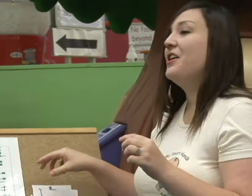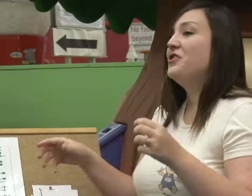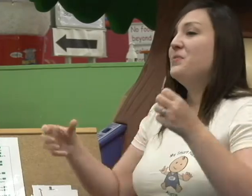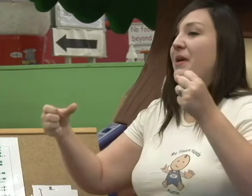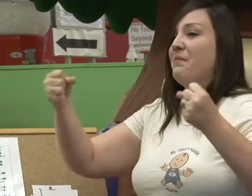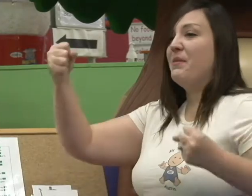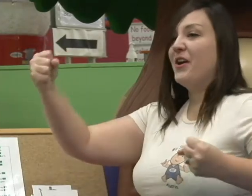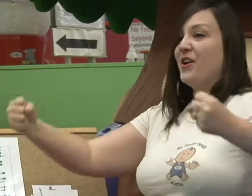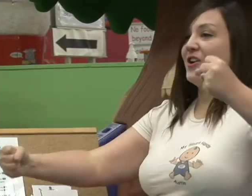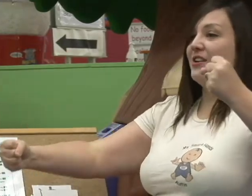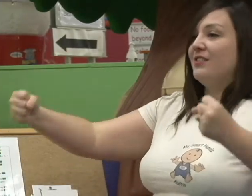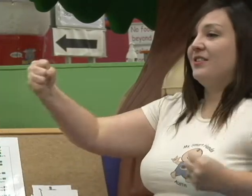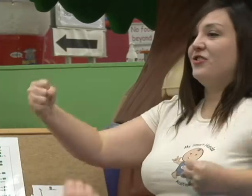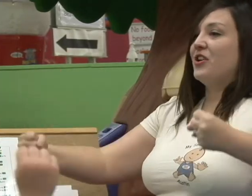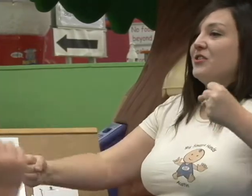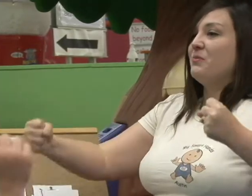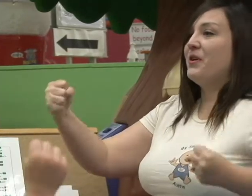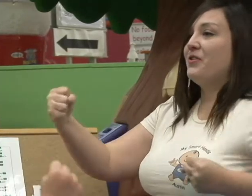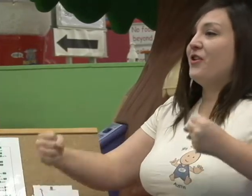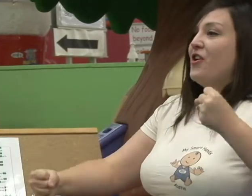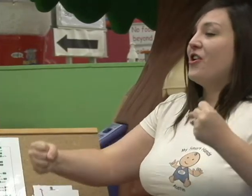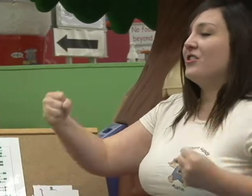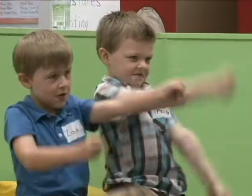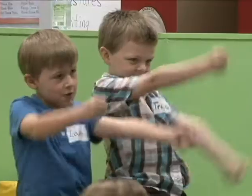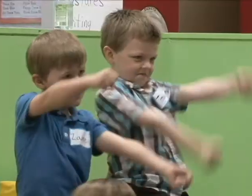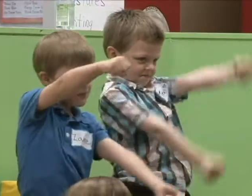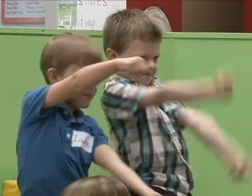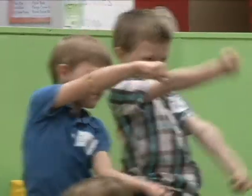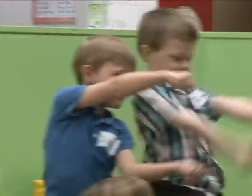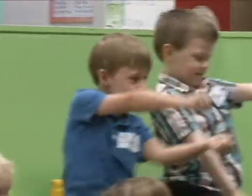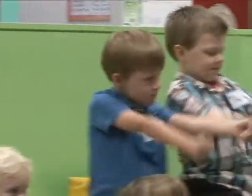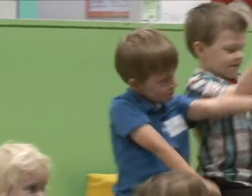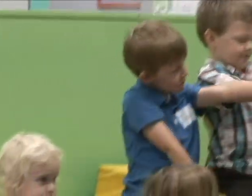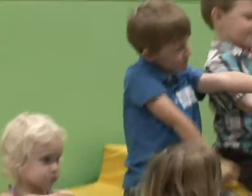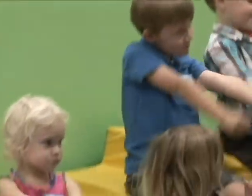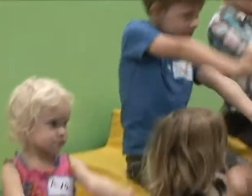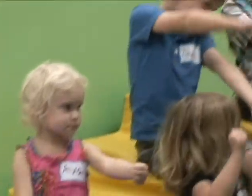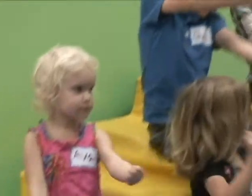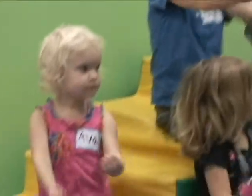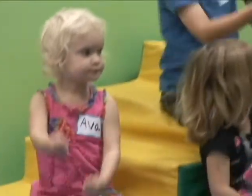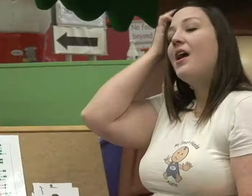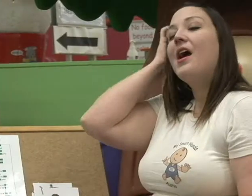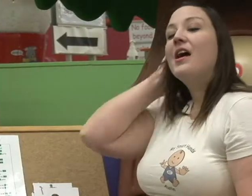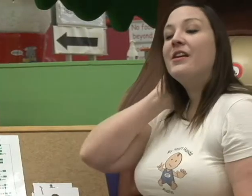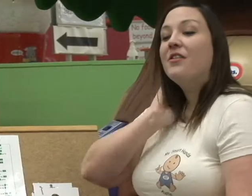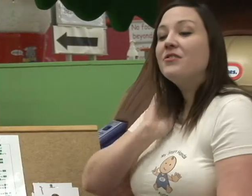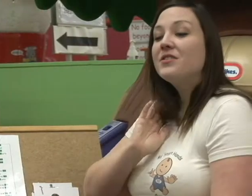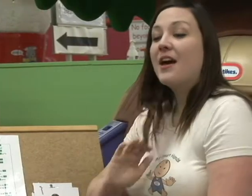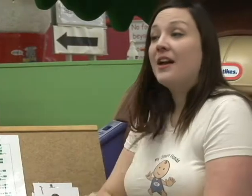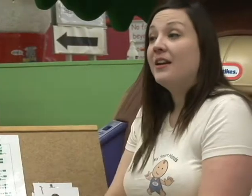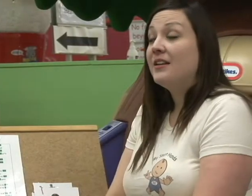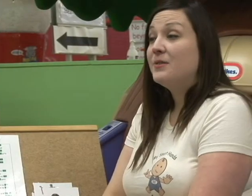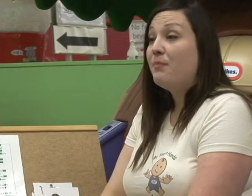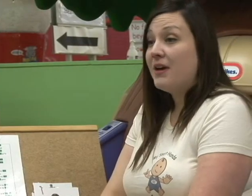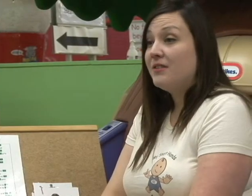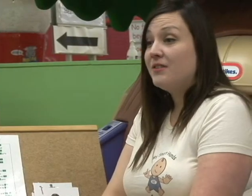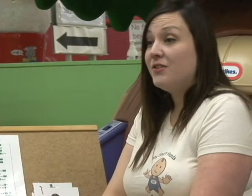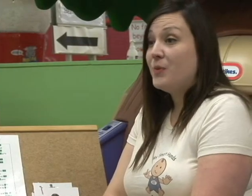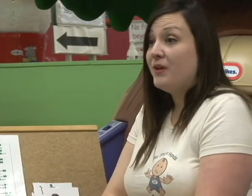And you just make it bigger, because trucks are bigger than cars. And you drive that. Another sign is bus. Do any